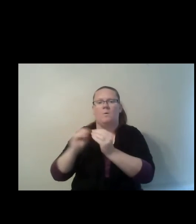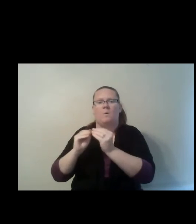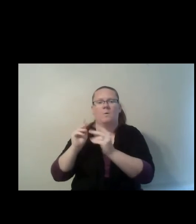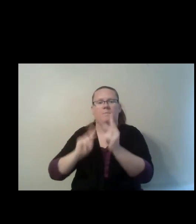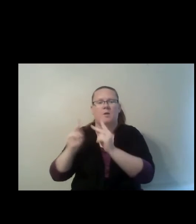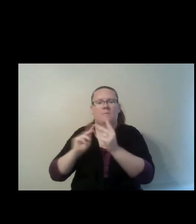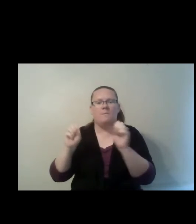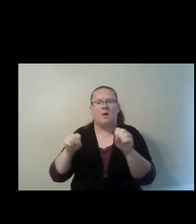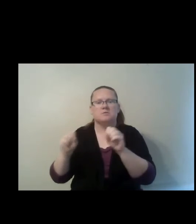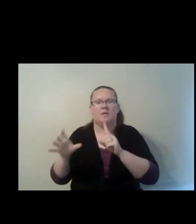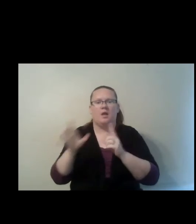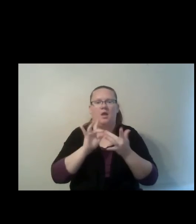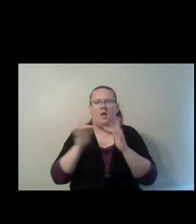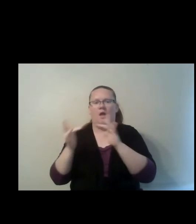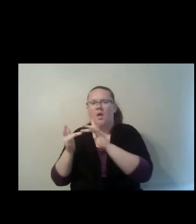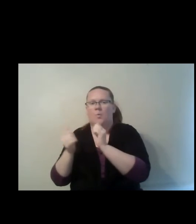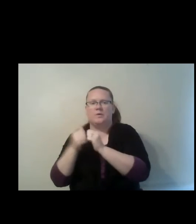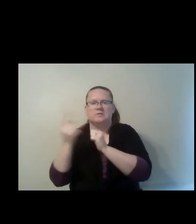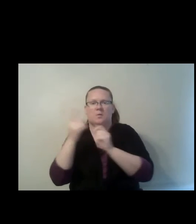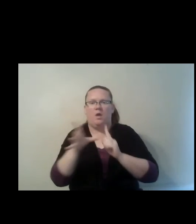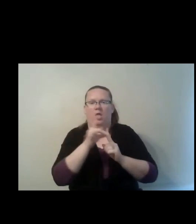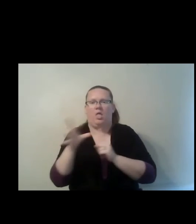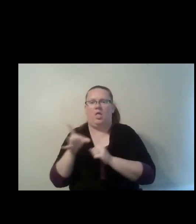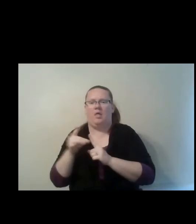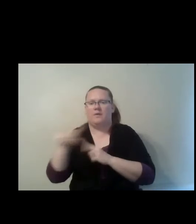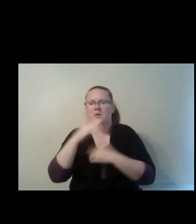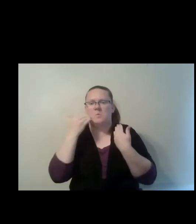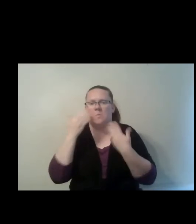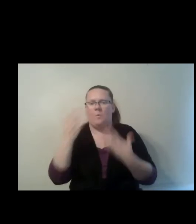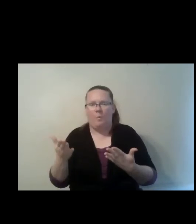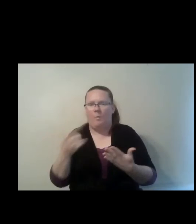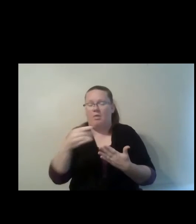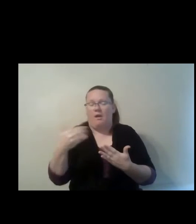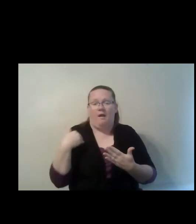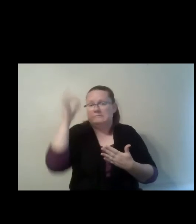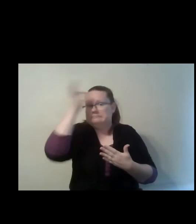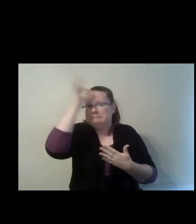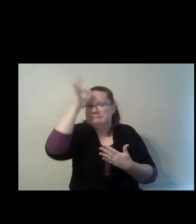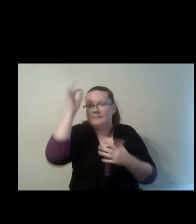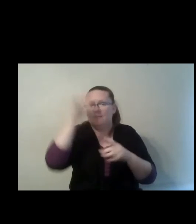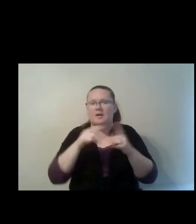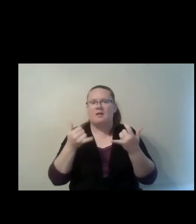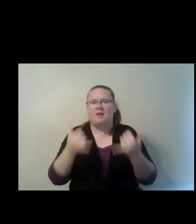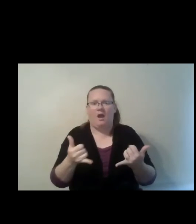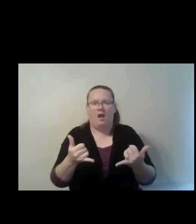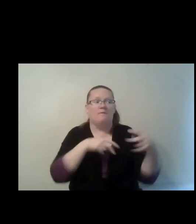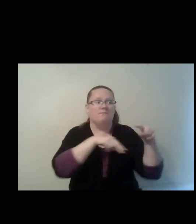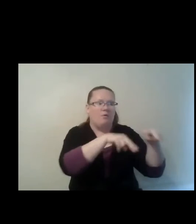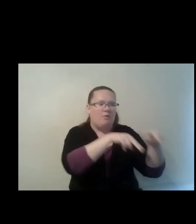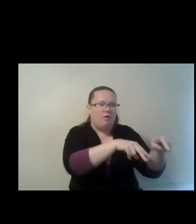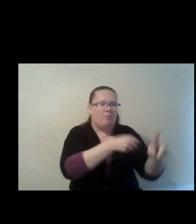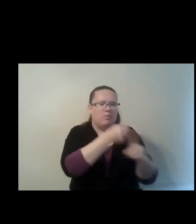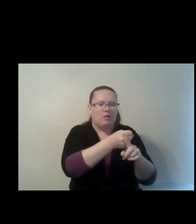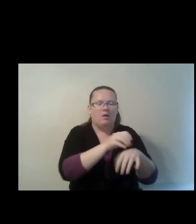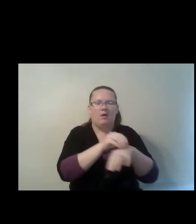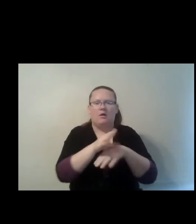have come into contact with someone unknowingly who had a virus at this large gathering. And now instead of going to one funeral, we're going to multiple funerals.